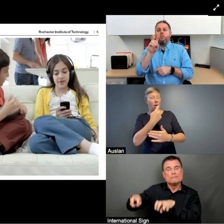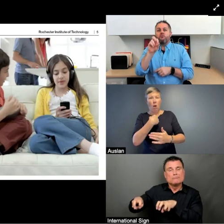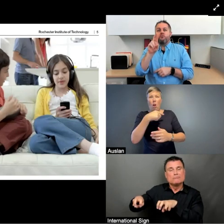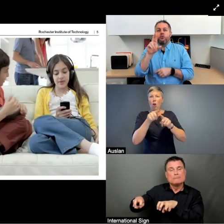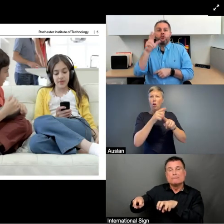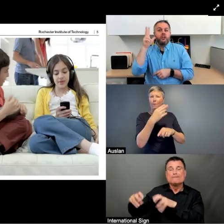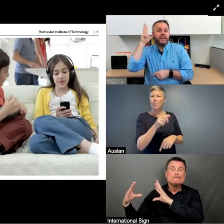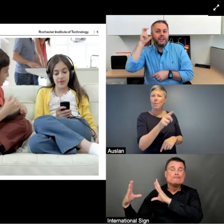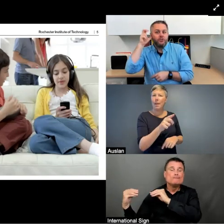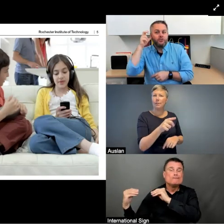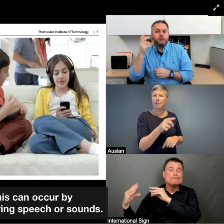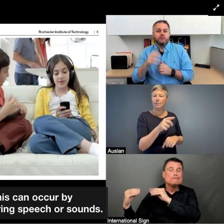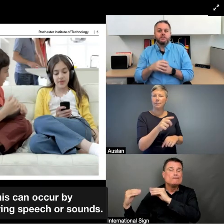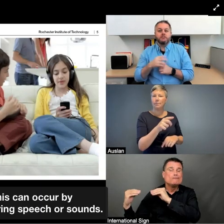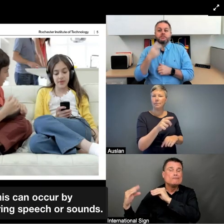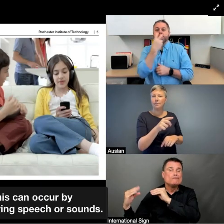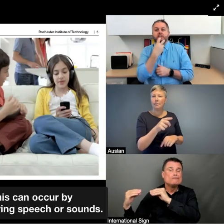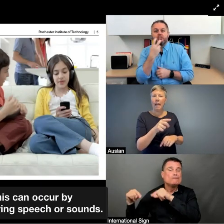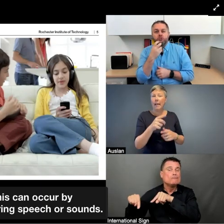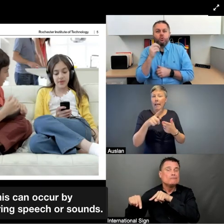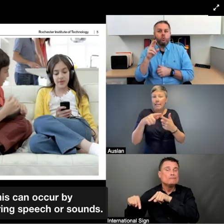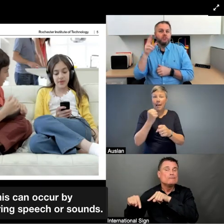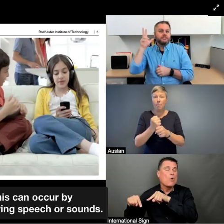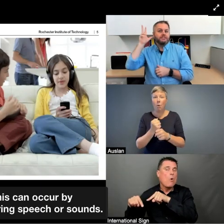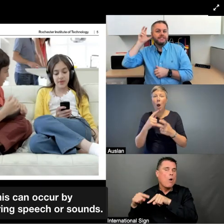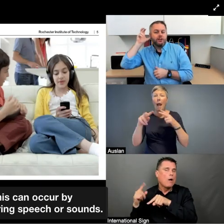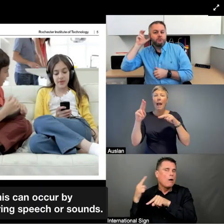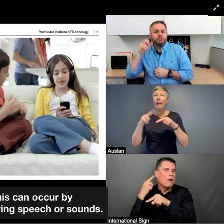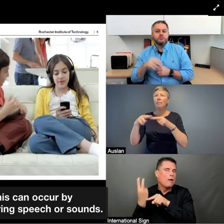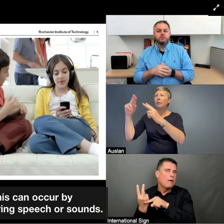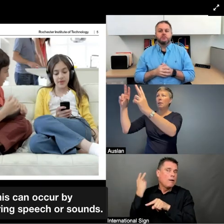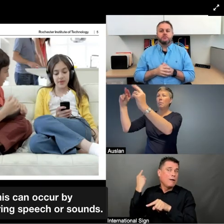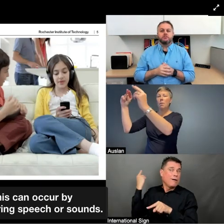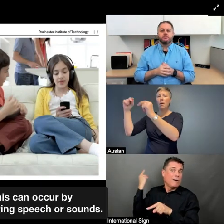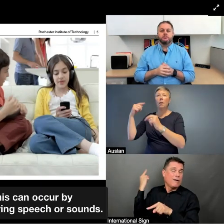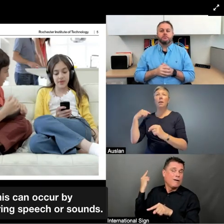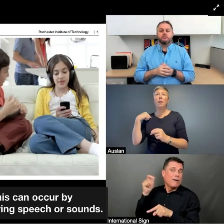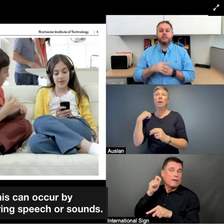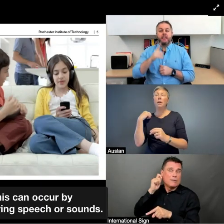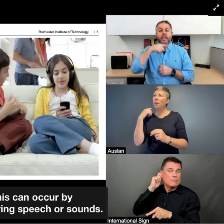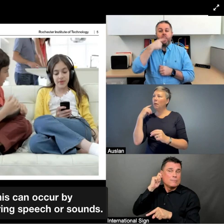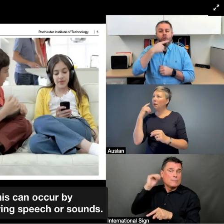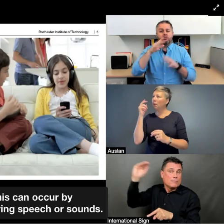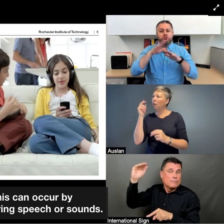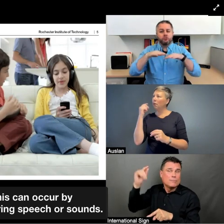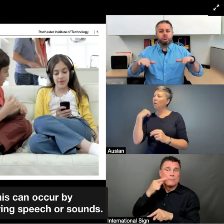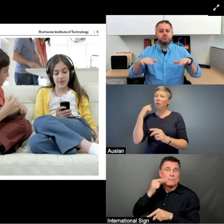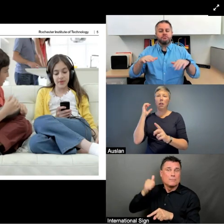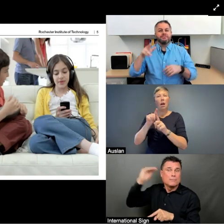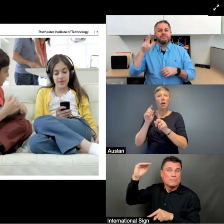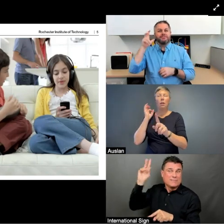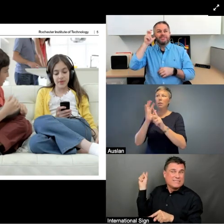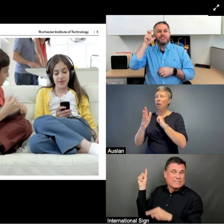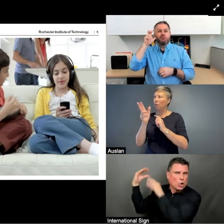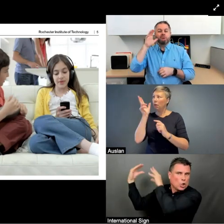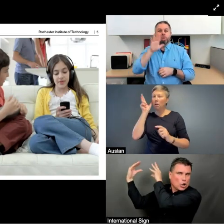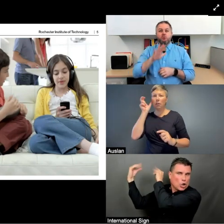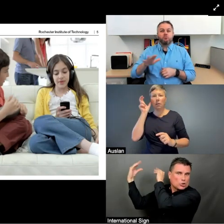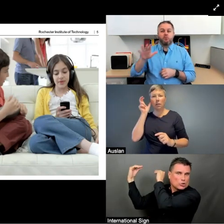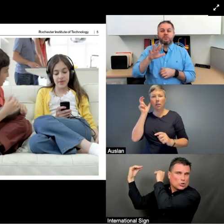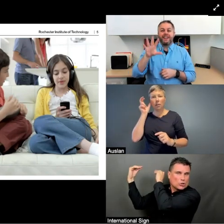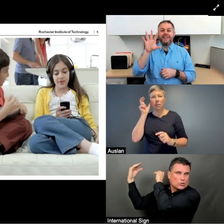intentional. This can occur by overhearing speech or sounds.